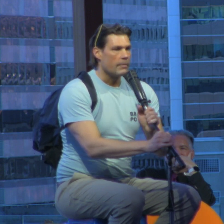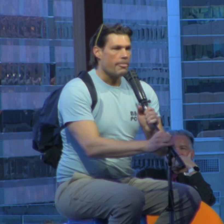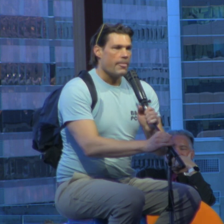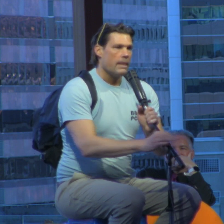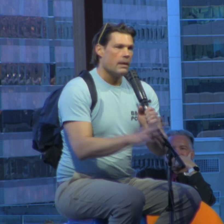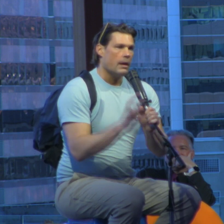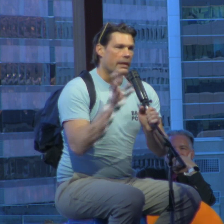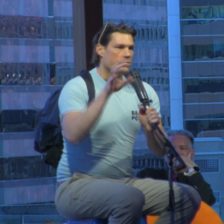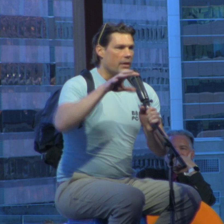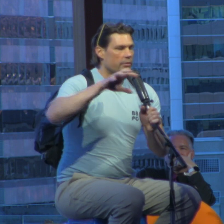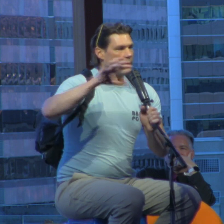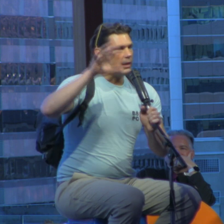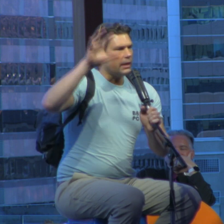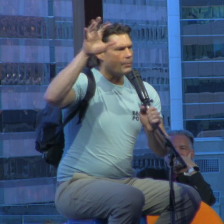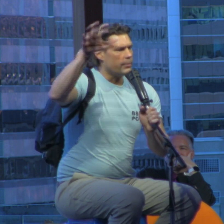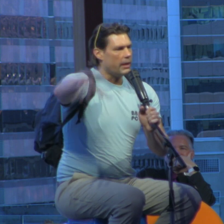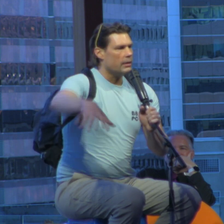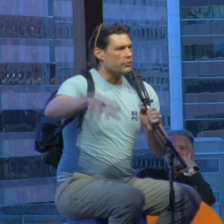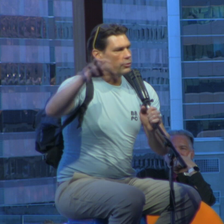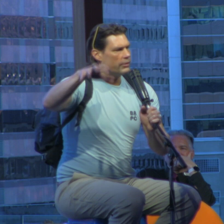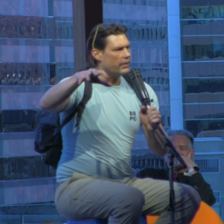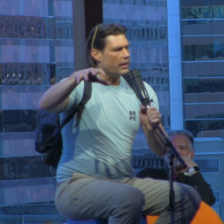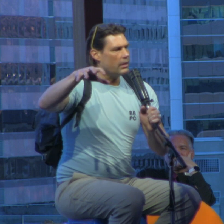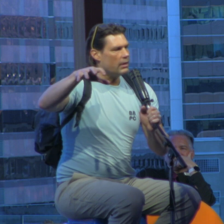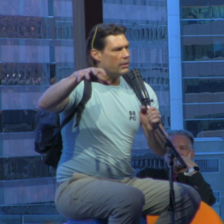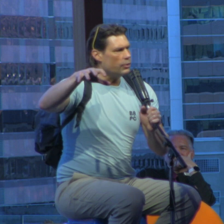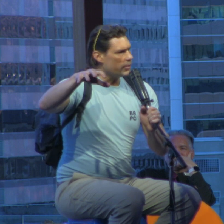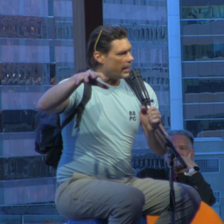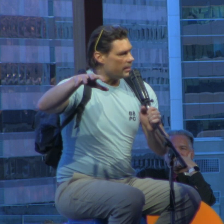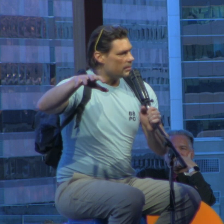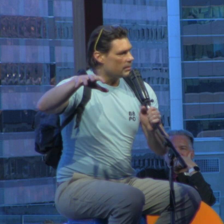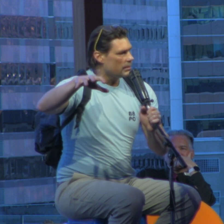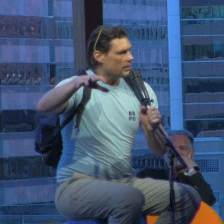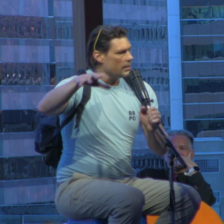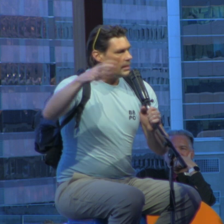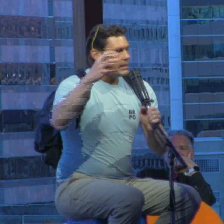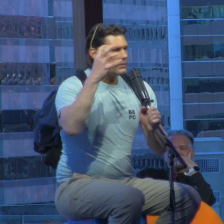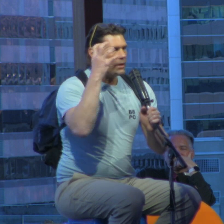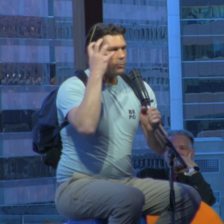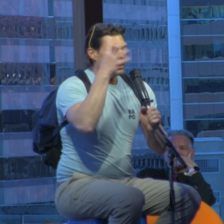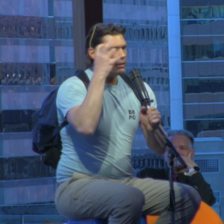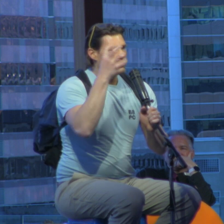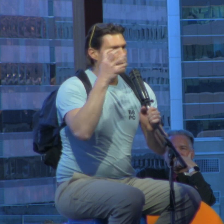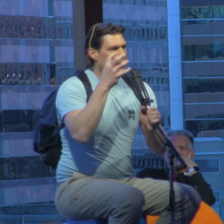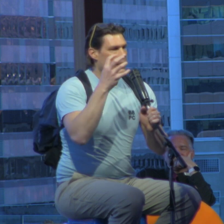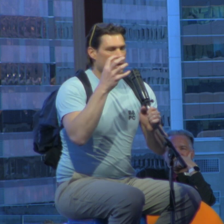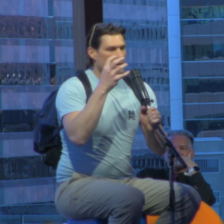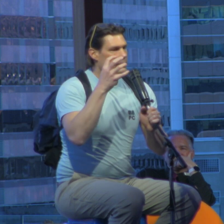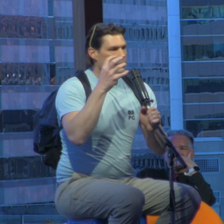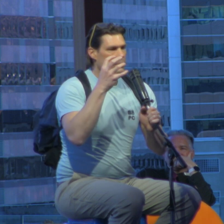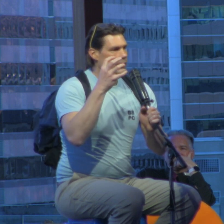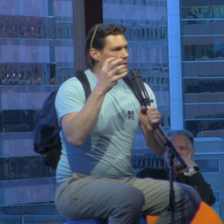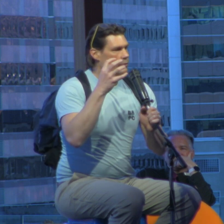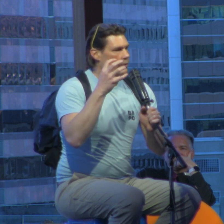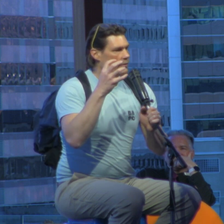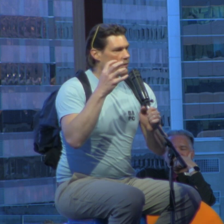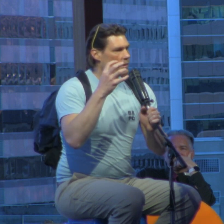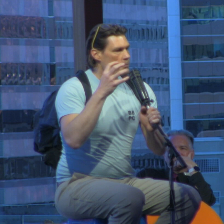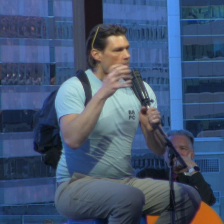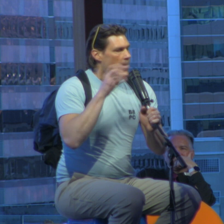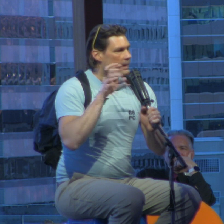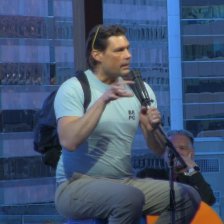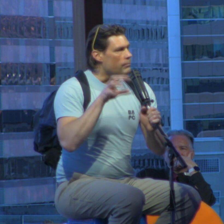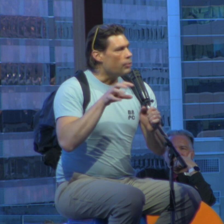in at the driver's side and I put my hand on his shoulder and I say, "Are you okay?" He's got blood on his forehead and he's completely